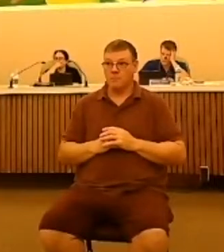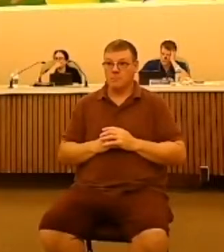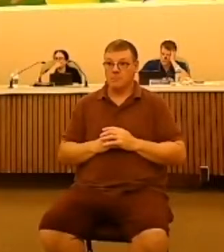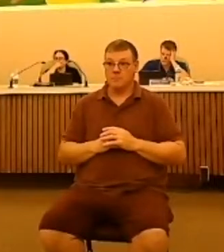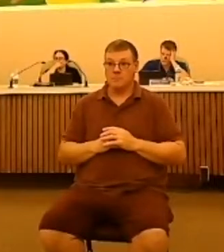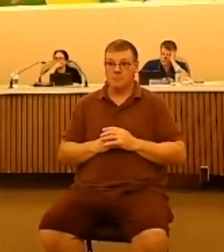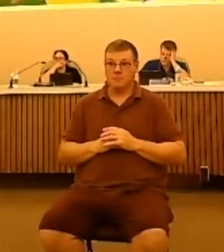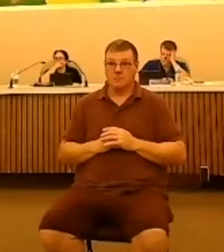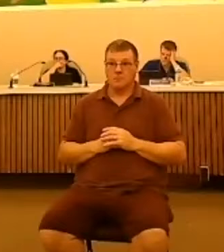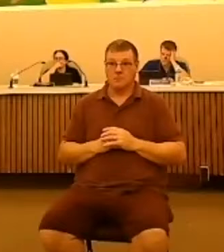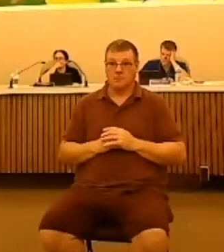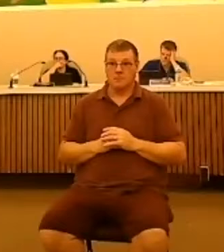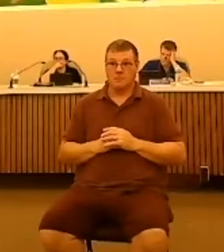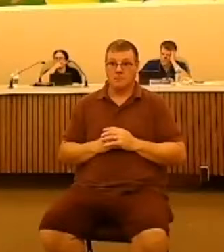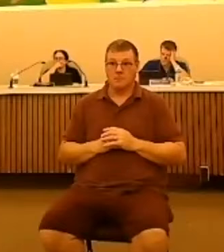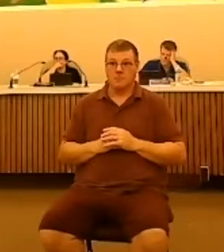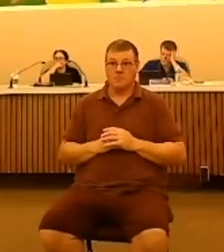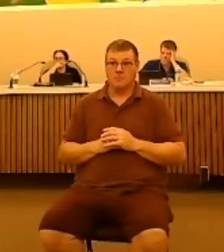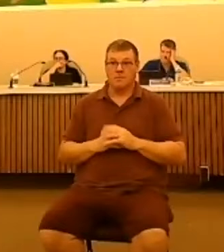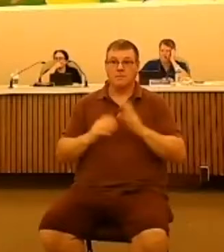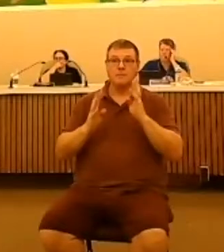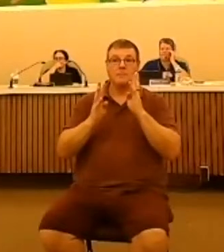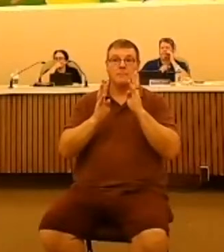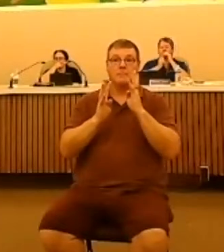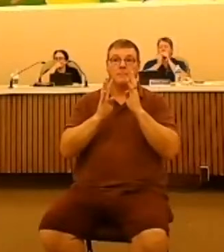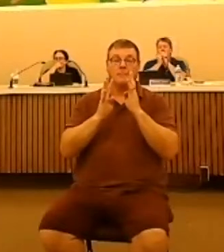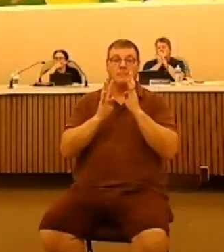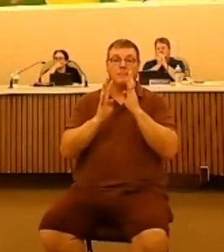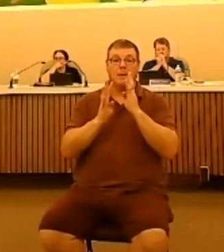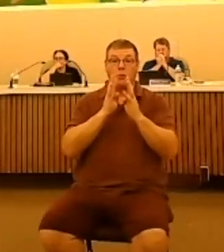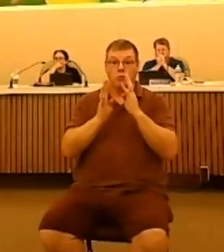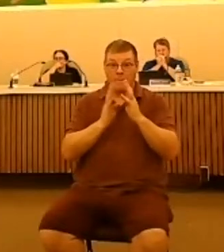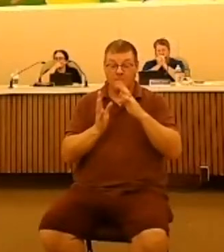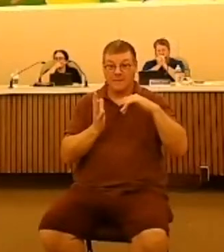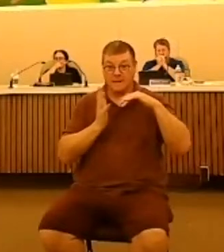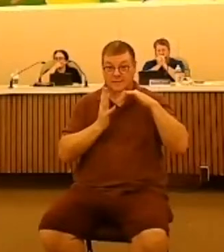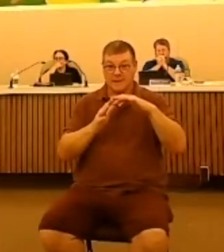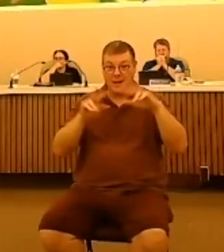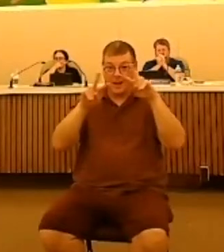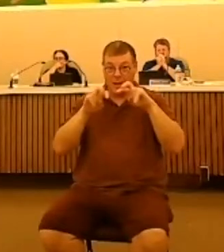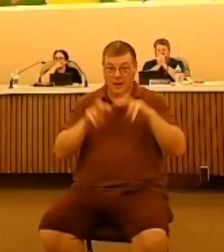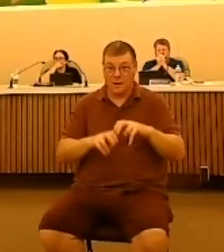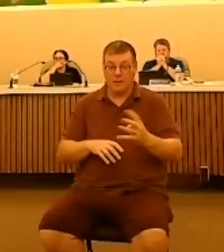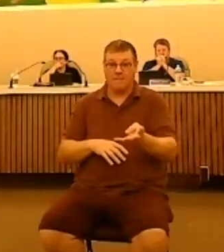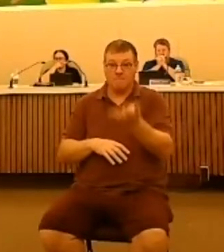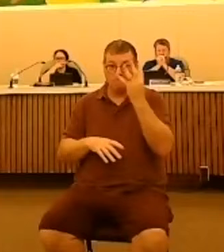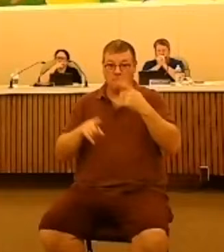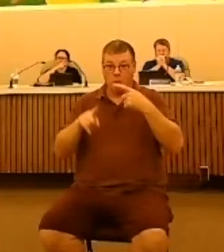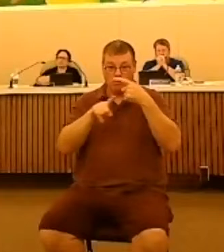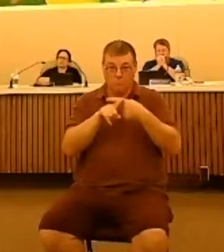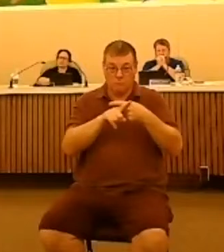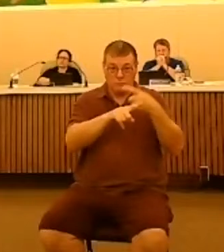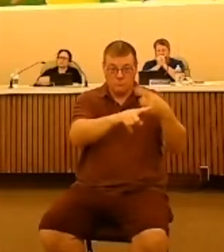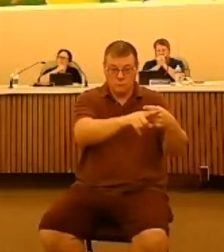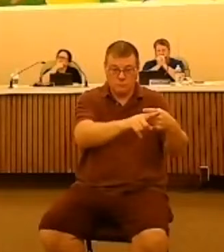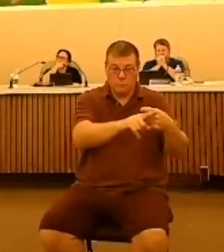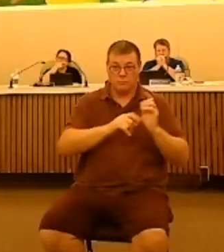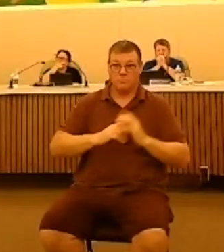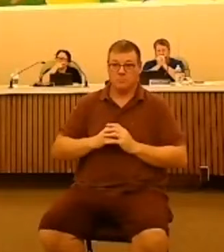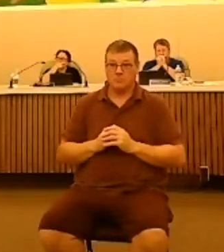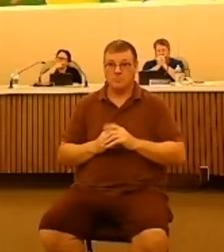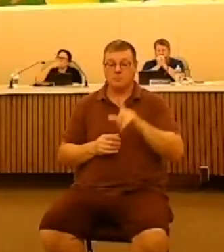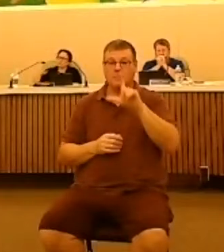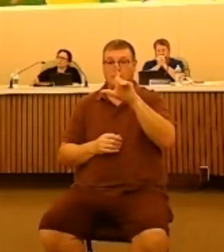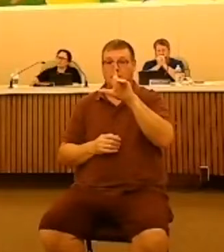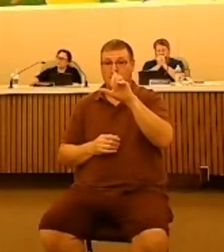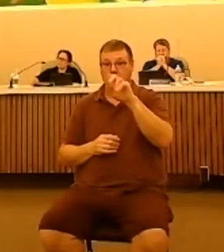what's in your traffic study? Yeah, the traffic study actually analyzed 4 intersections It was